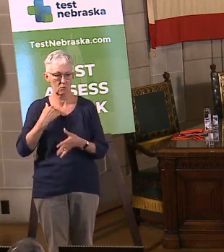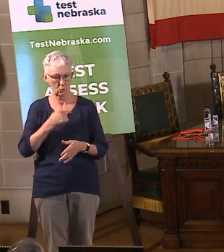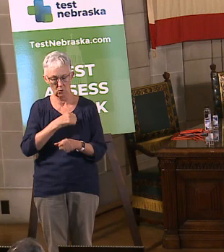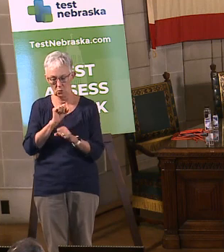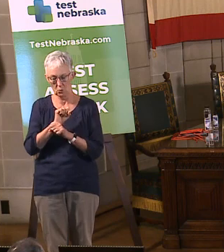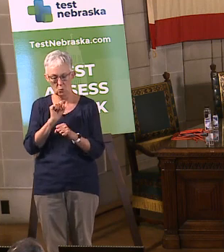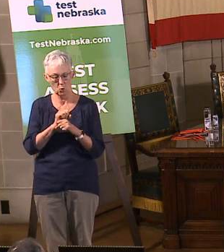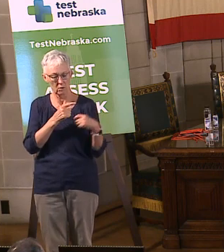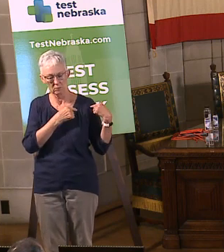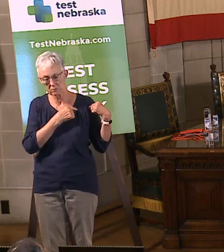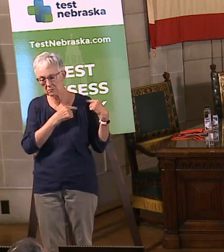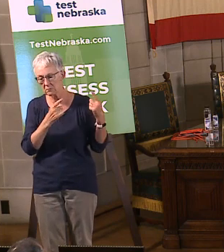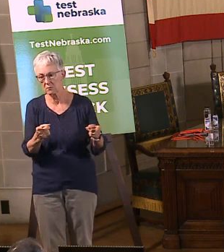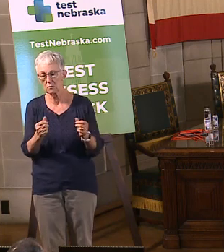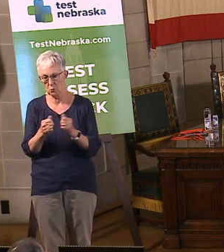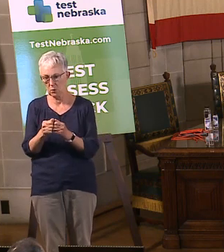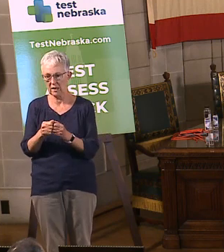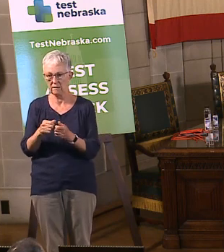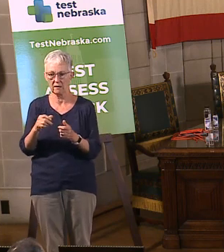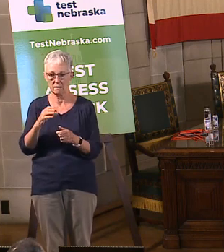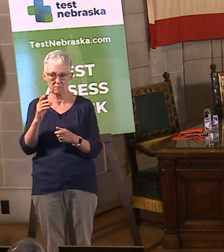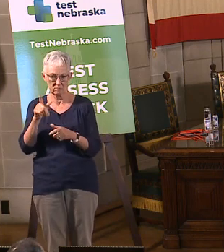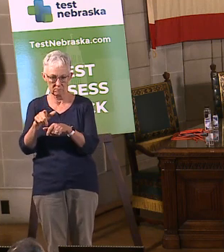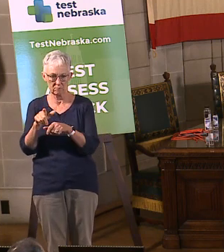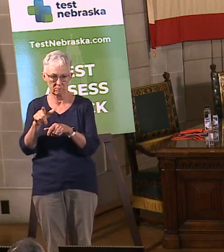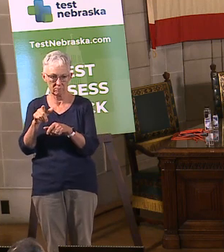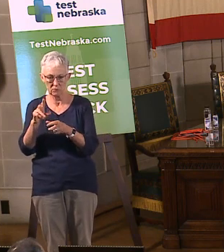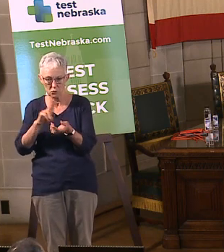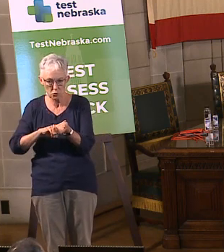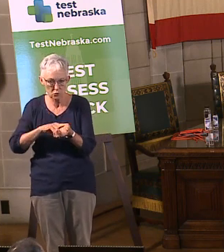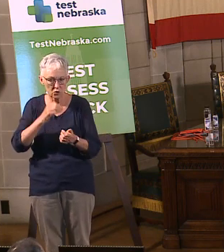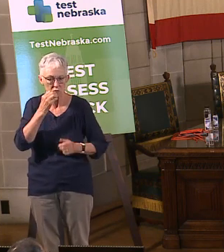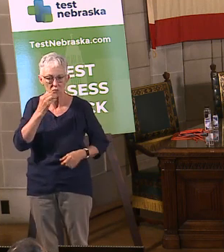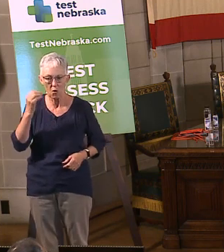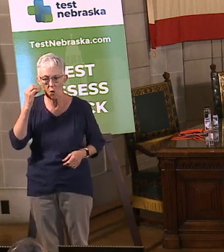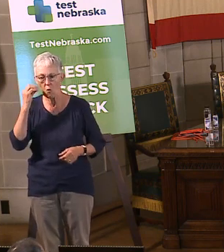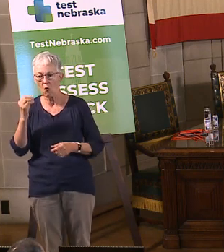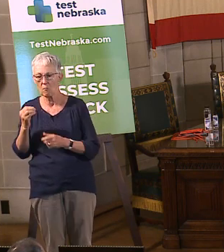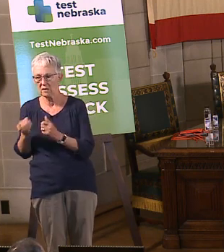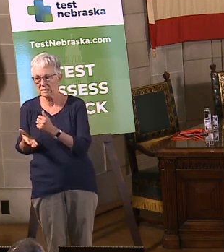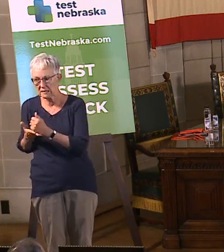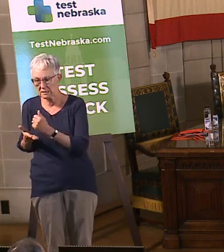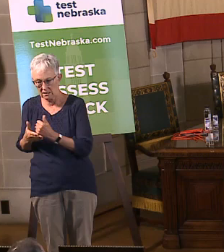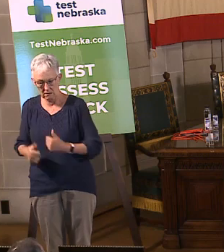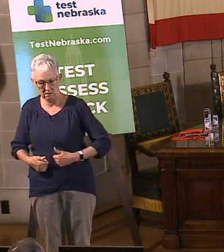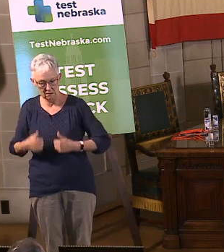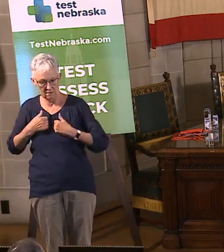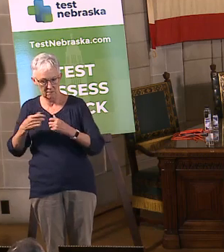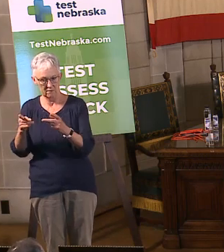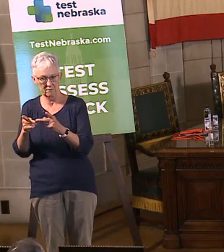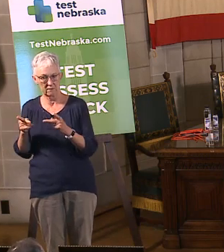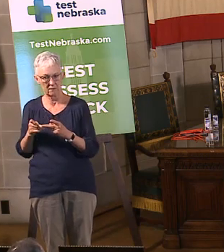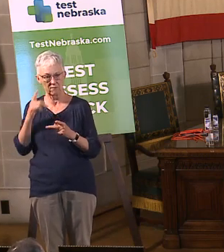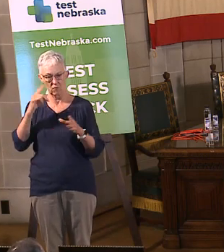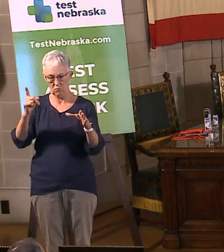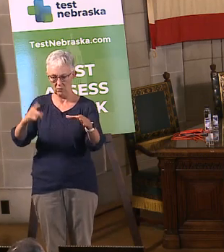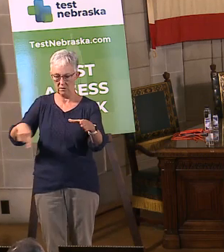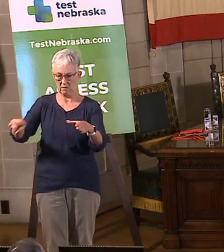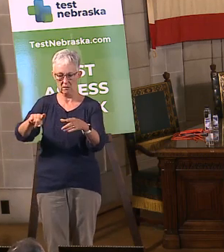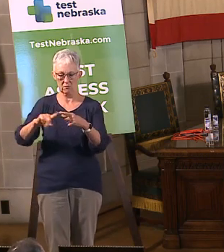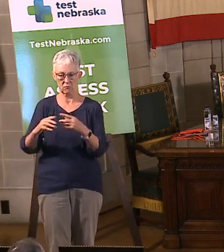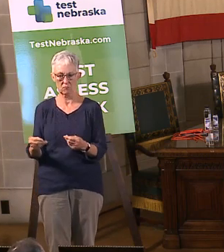facilities, local health departments, and other partners so they can continue to provide quality care for residents